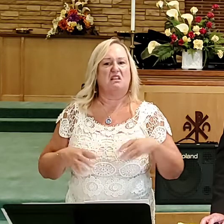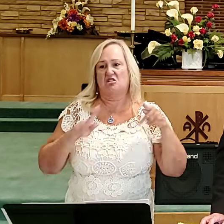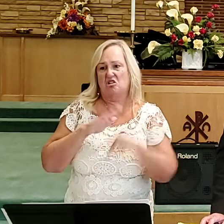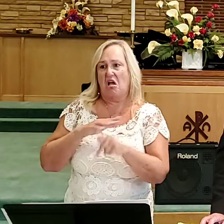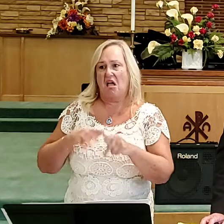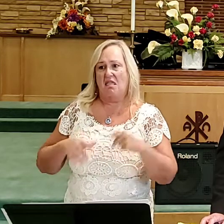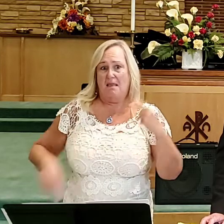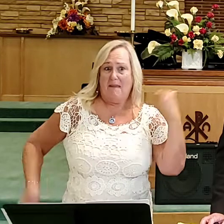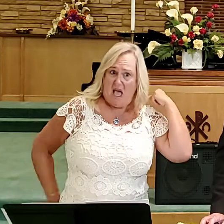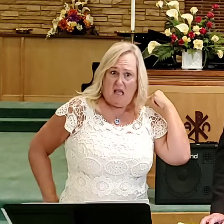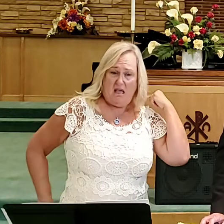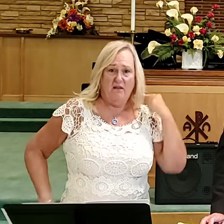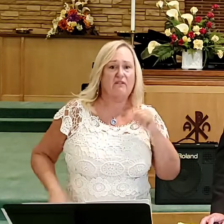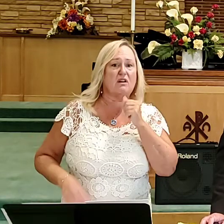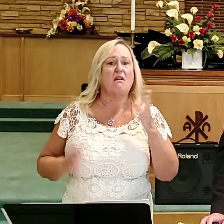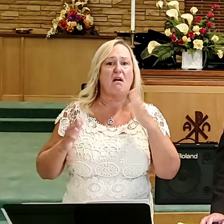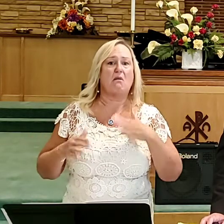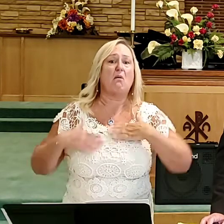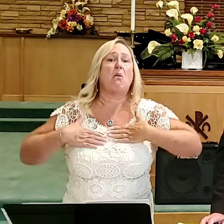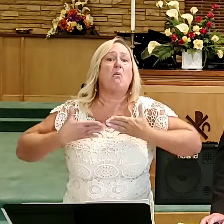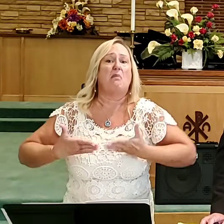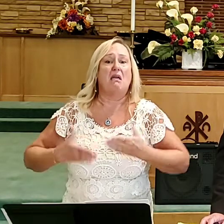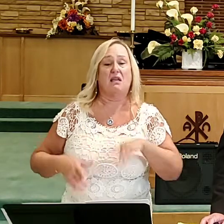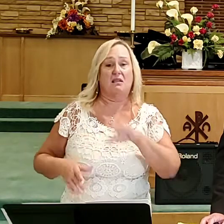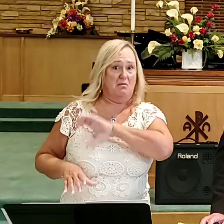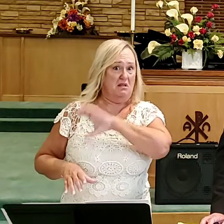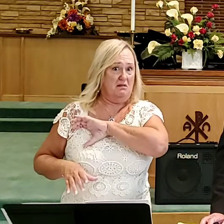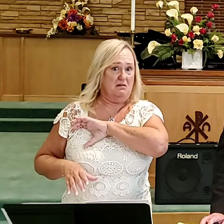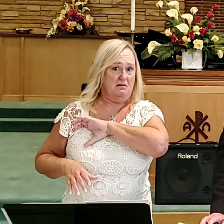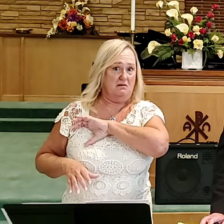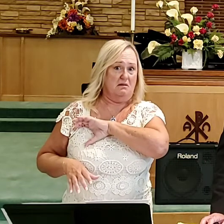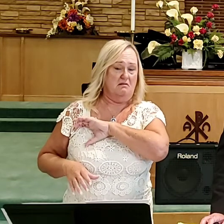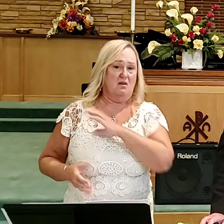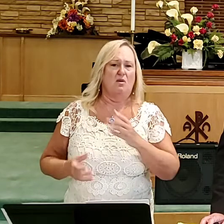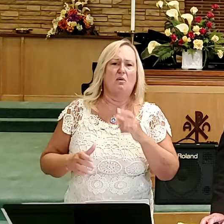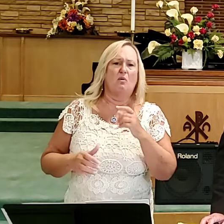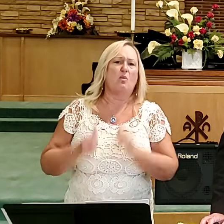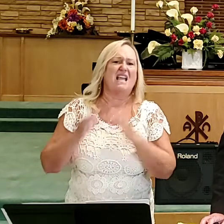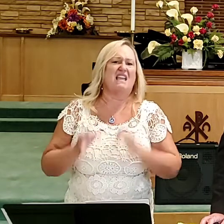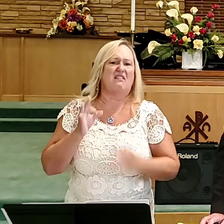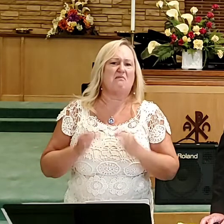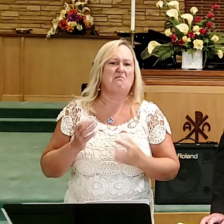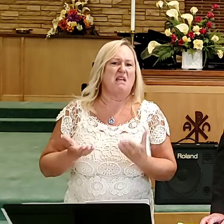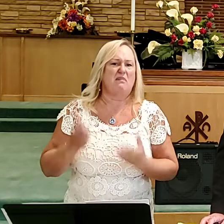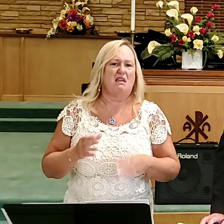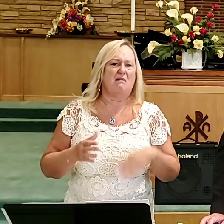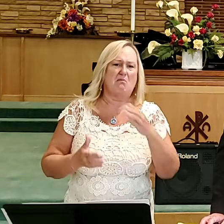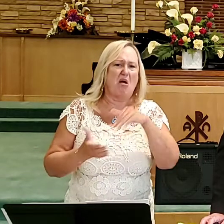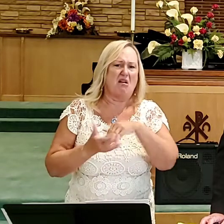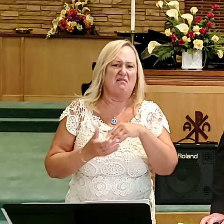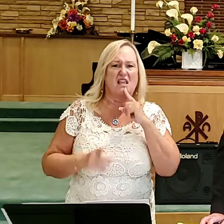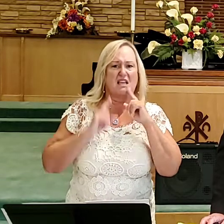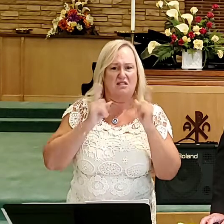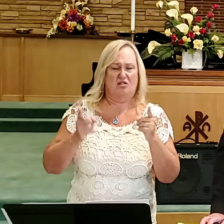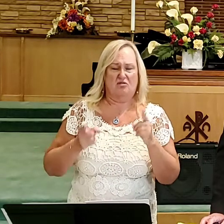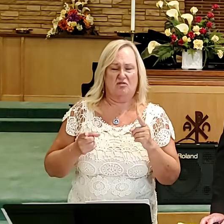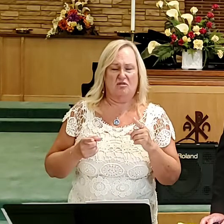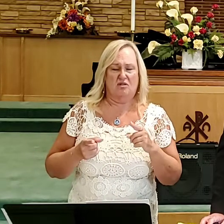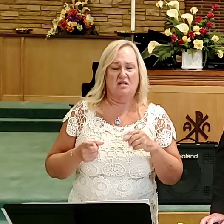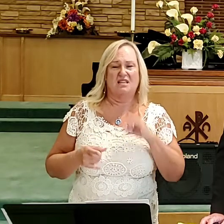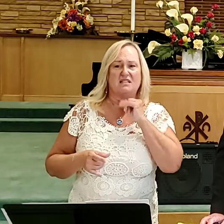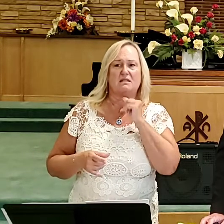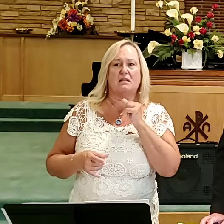back for not obeying the police. What if at least part of the answer